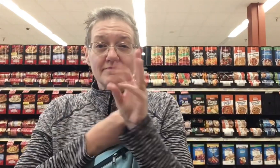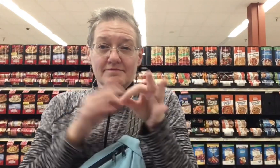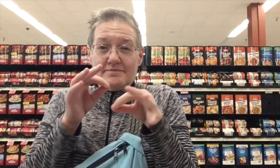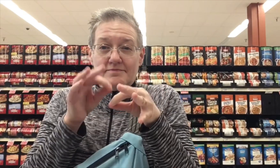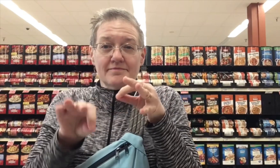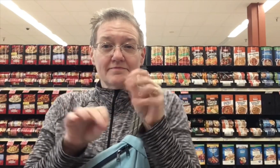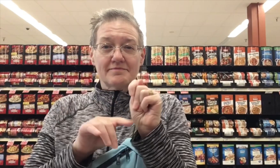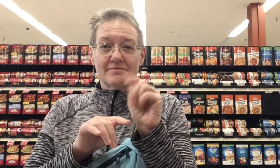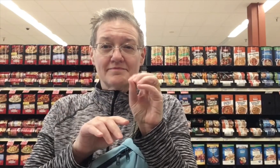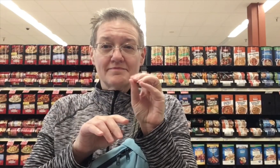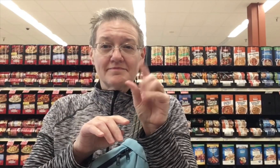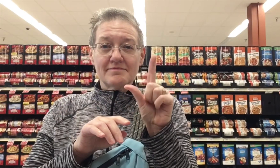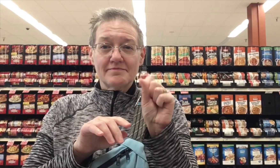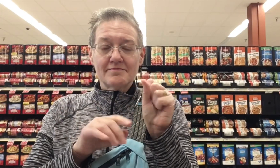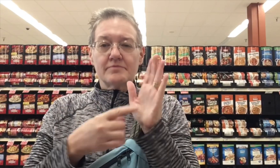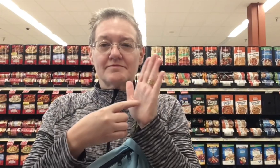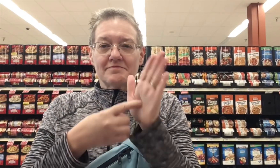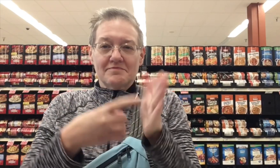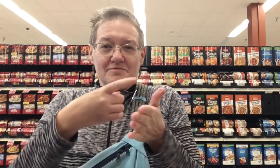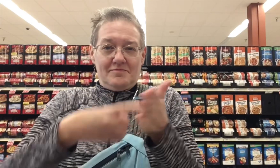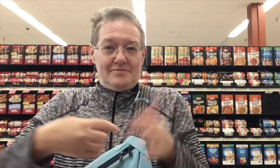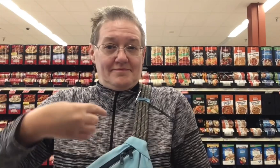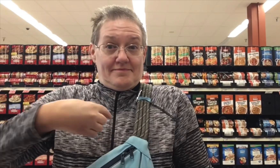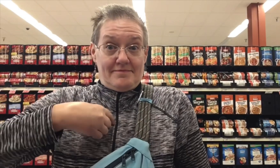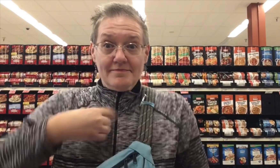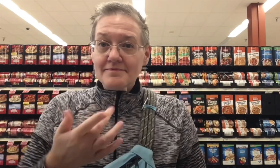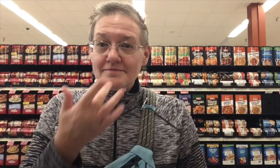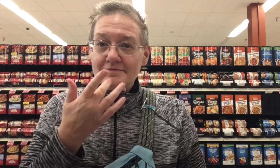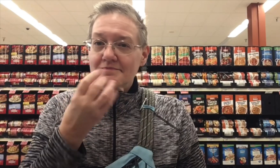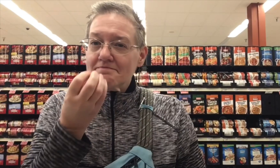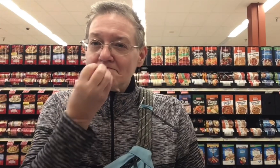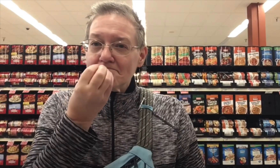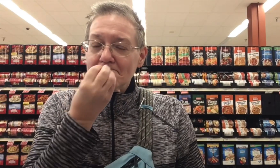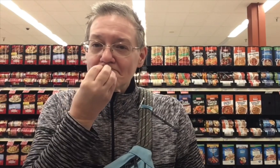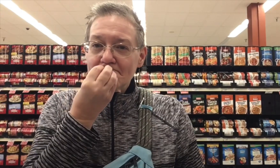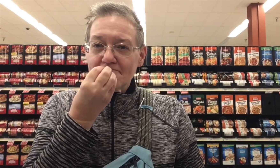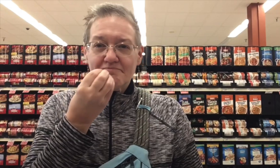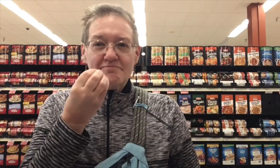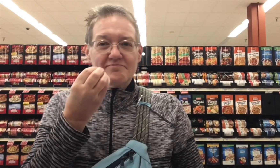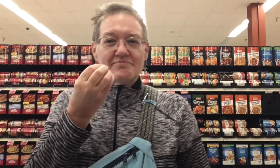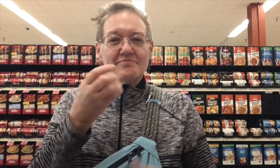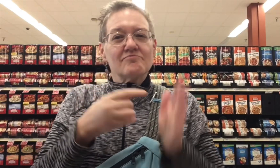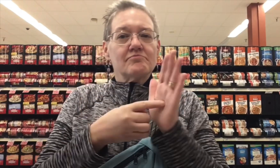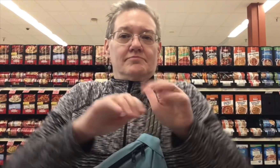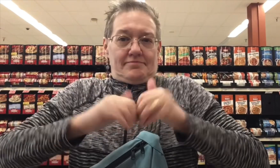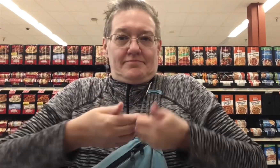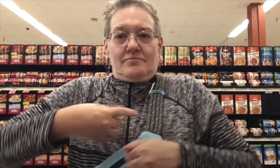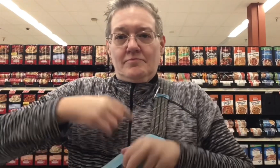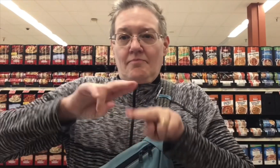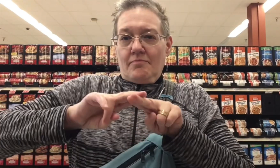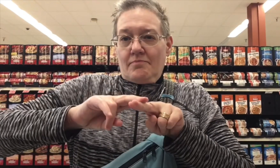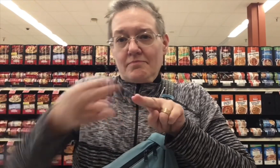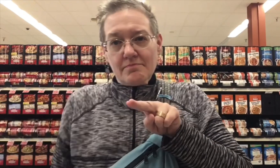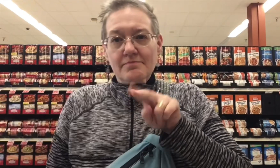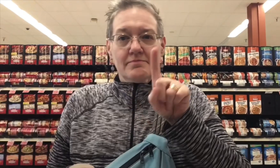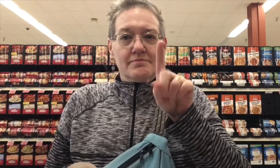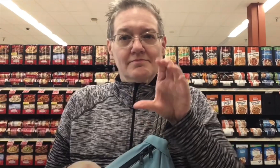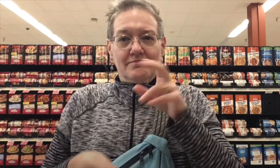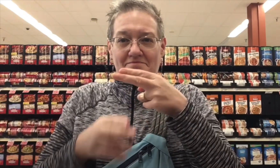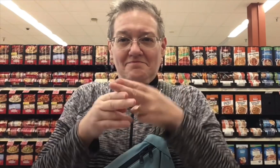Now, using these 6 simple tools, I'm going to show you what I prefer to eat. Show you how I